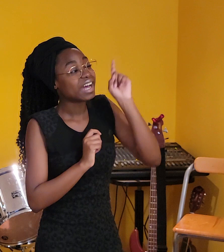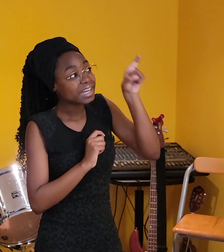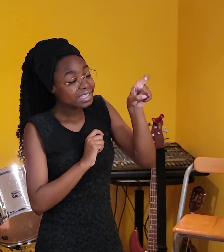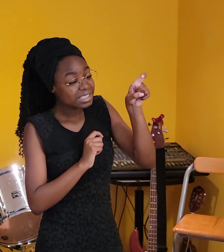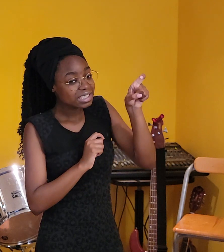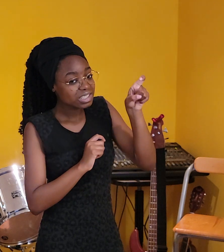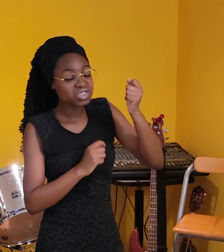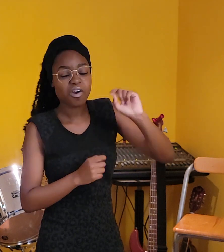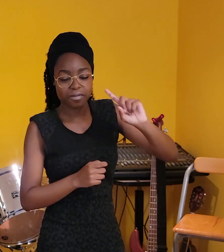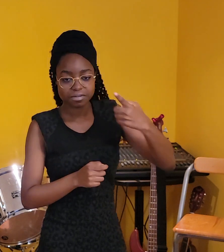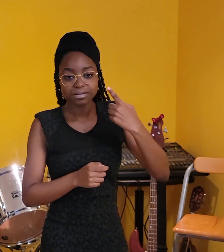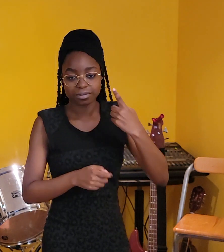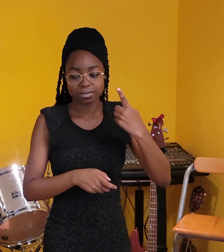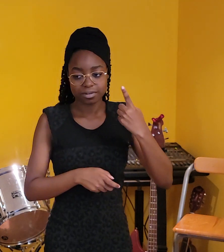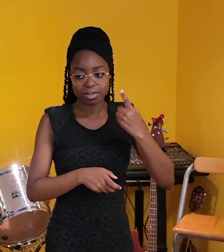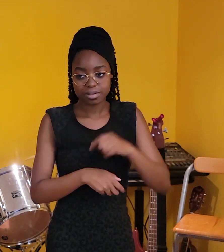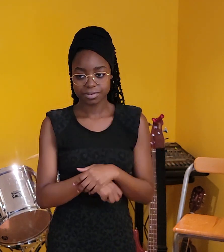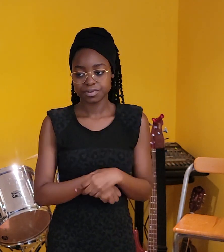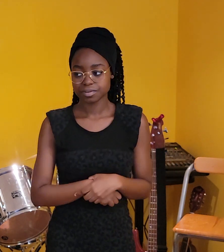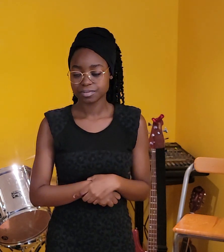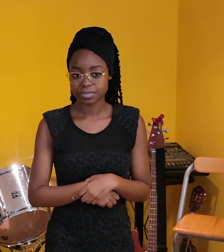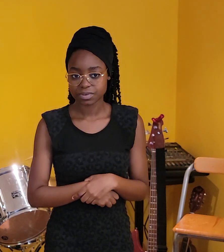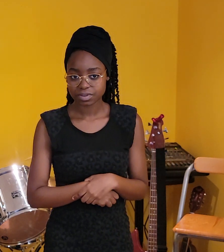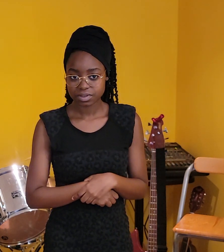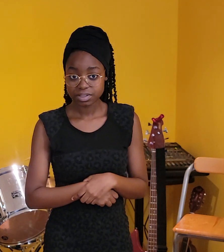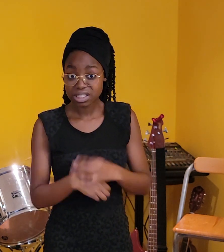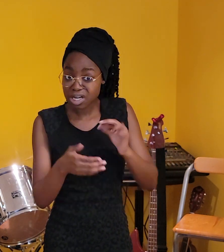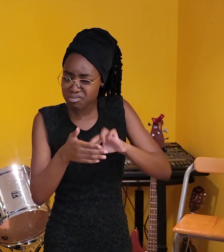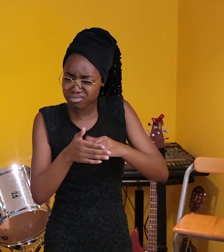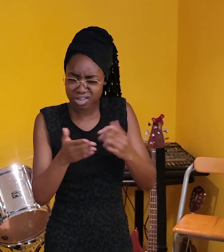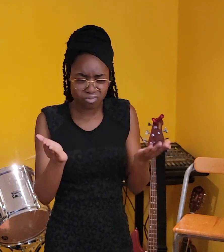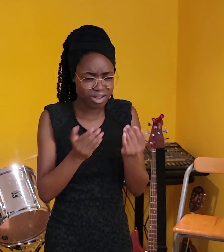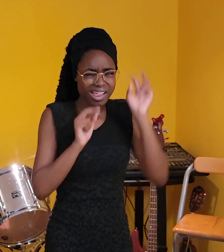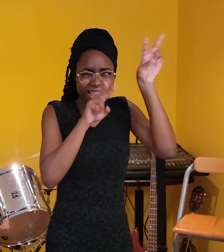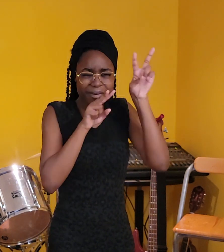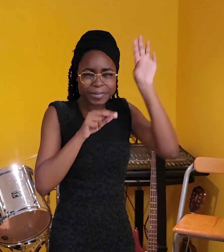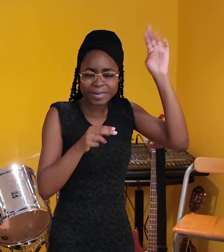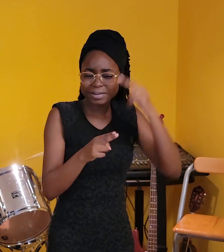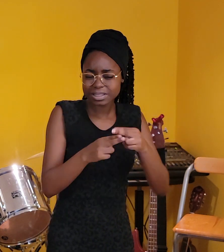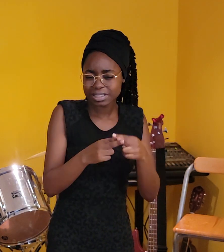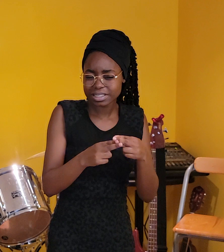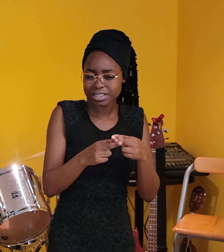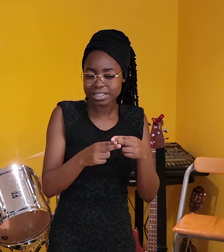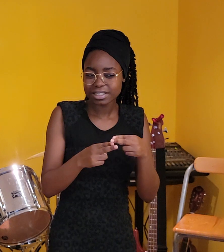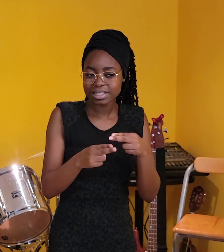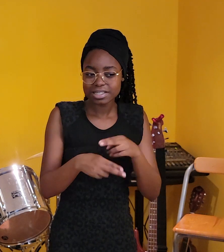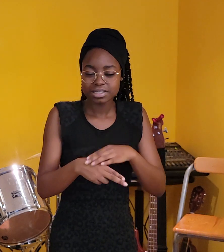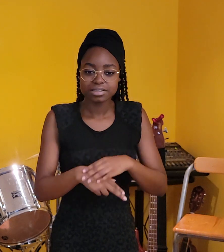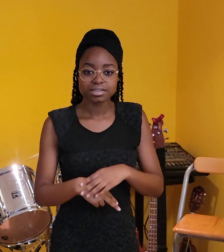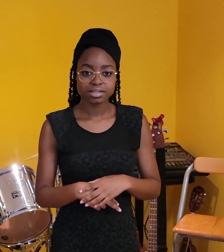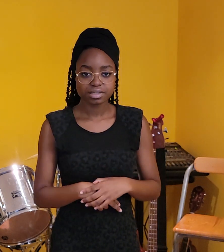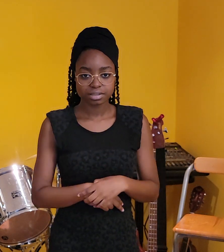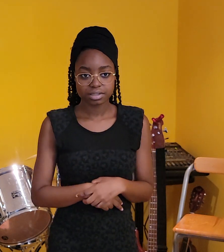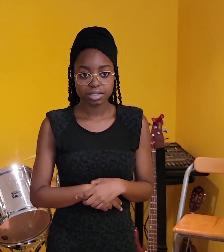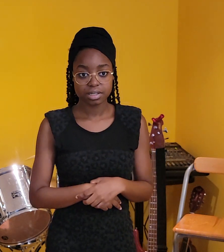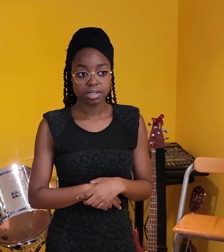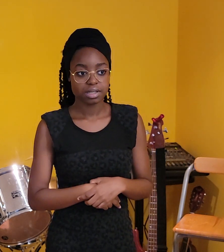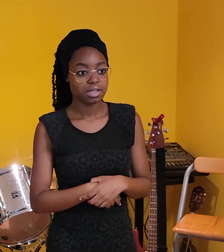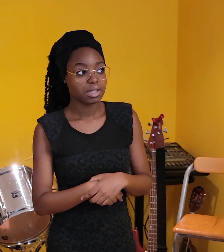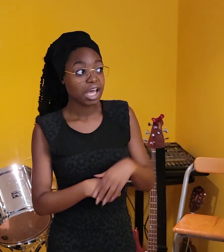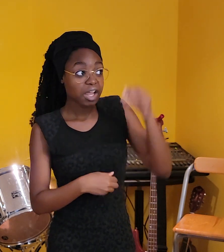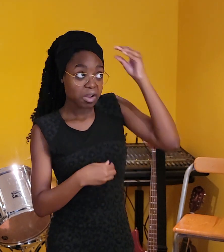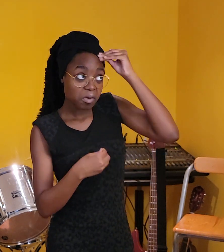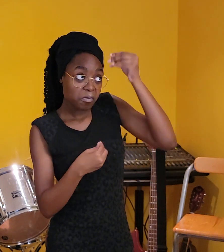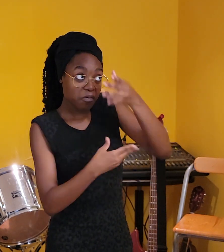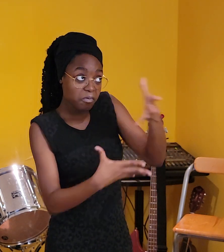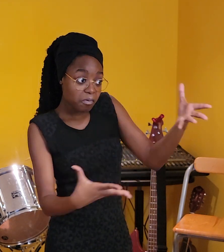first request in the prayer. Now, do you see what it means? Hallowed be thy name. It tells us the purpose